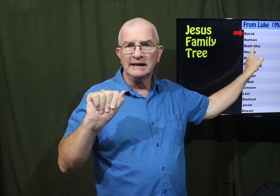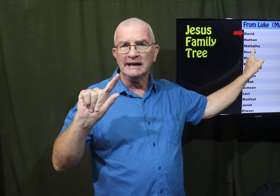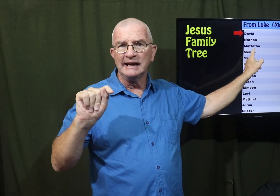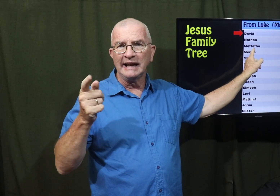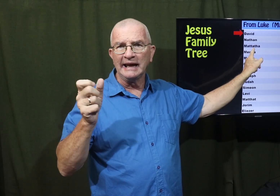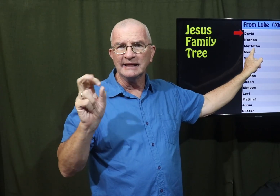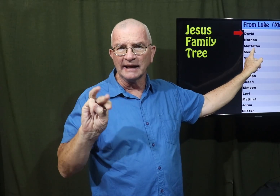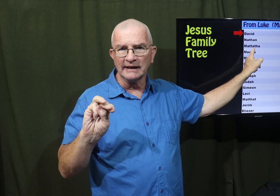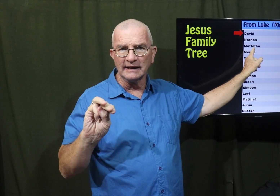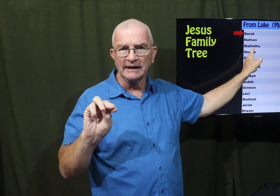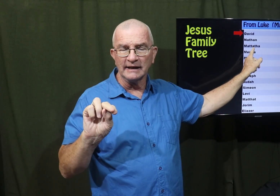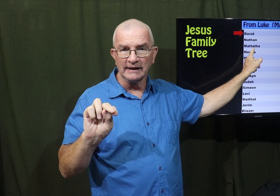David Nathan.